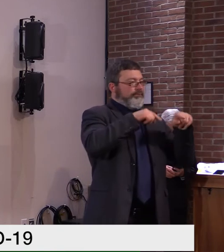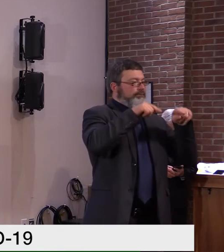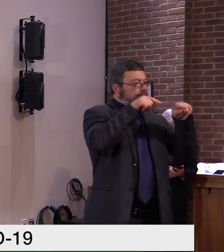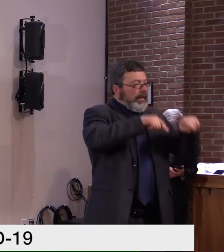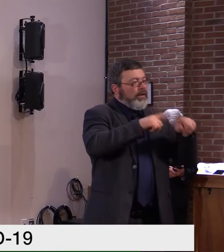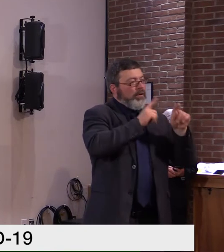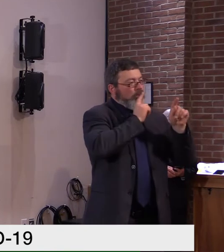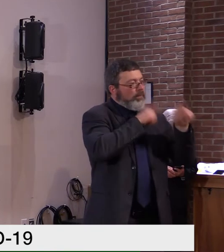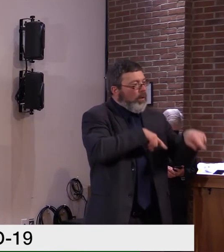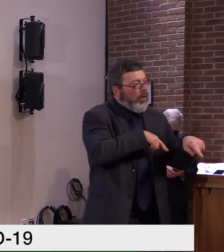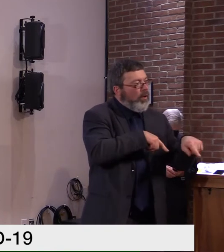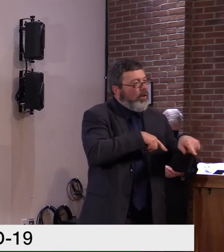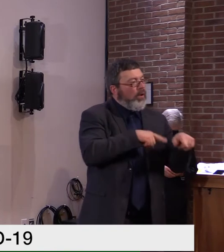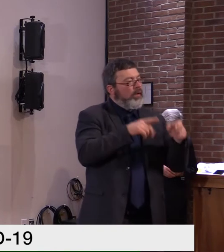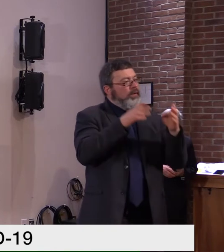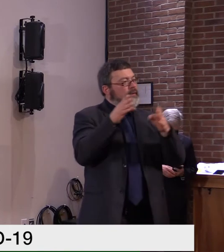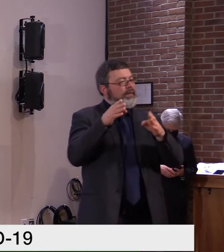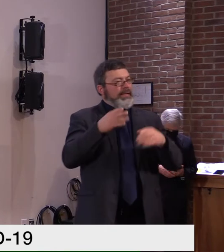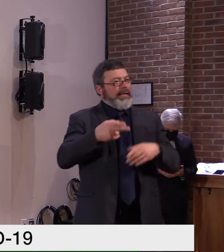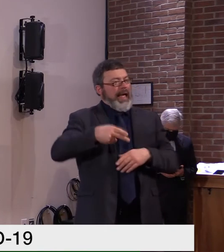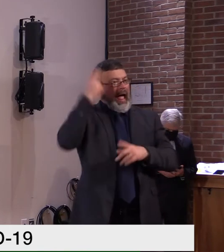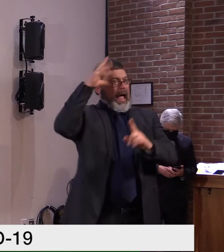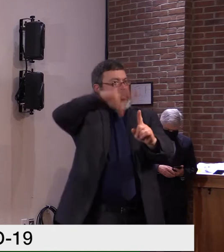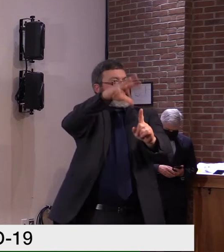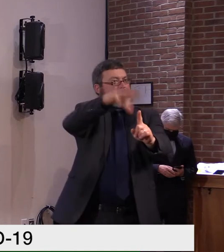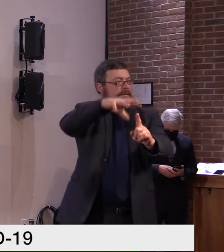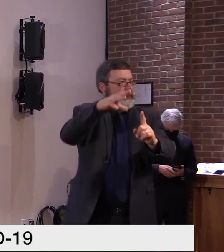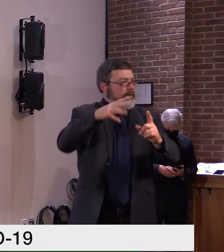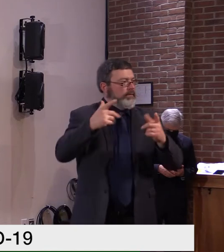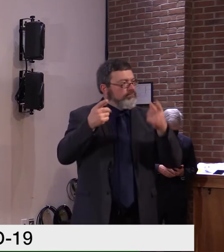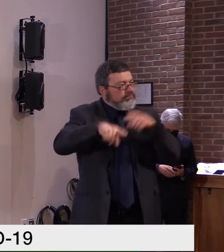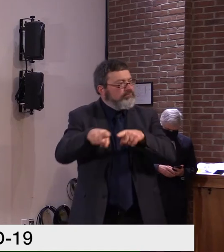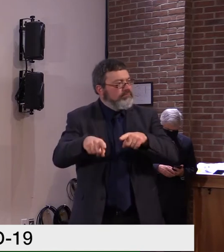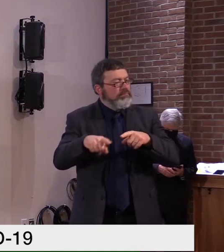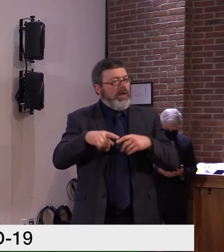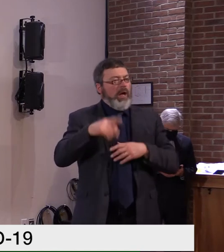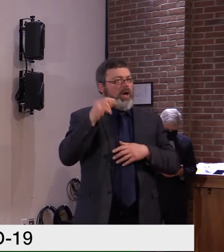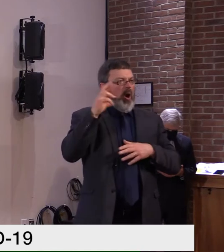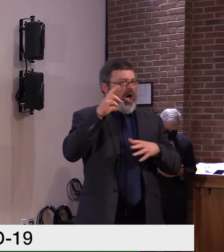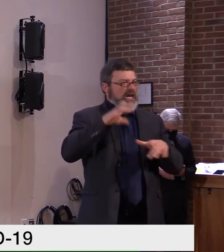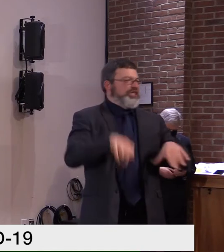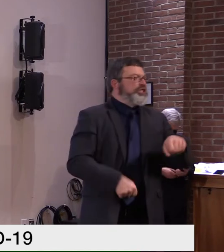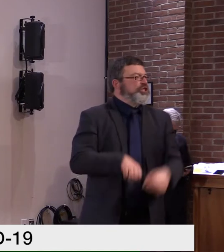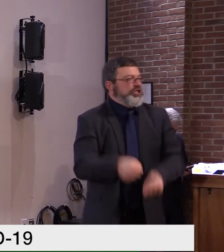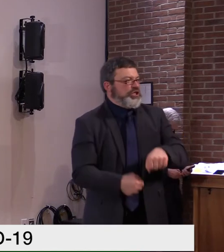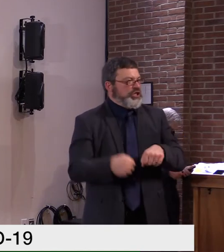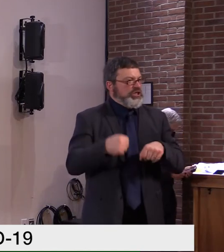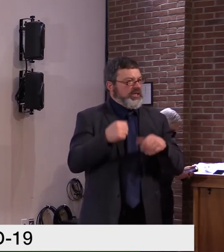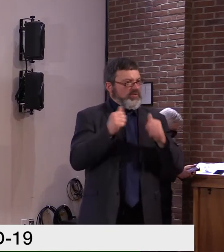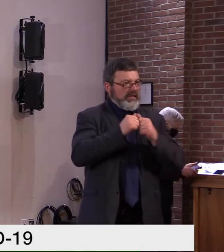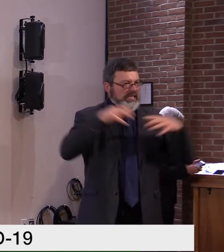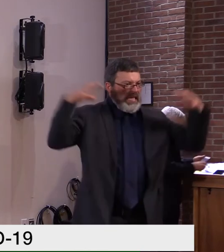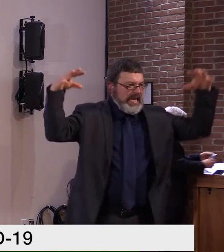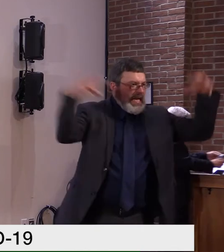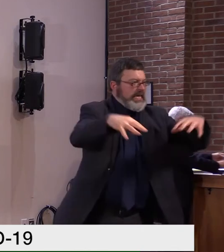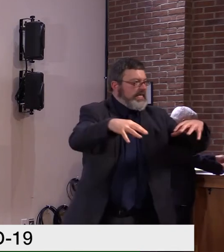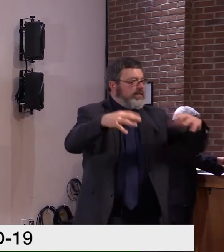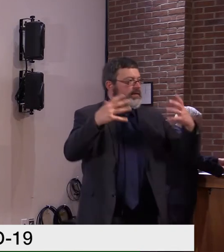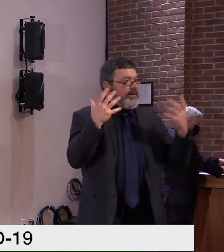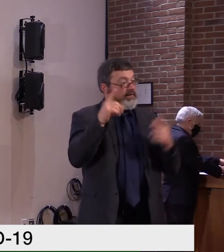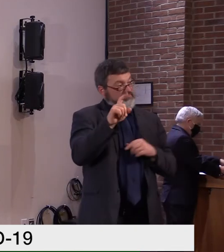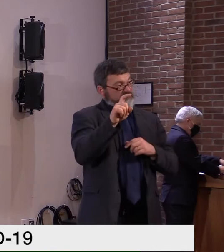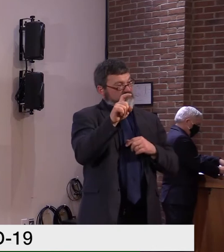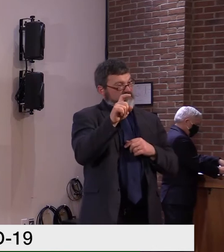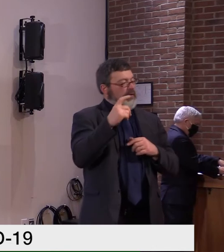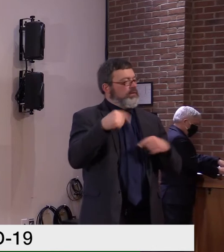policies like use of force, body-worn cameras, things like that, that having disparity across agencies is just not the way